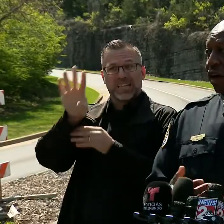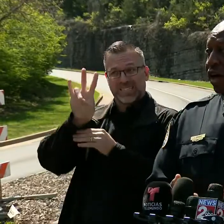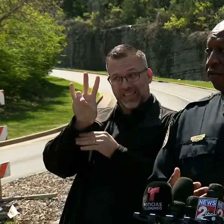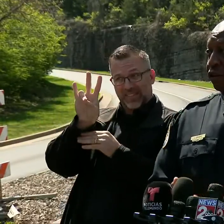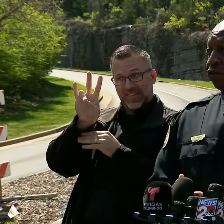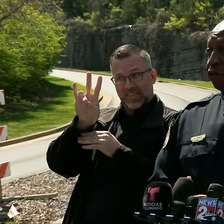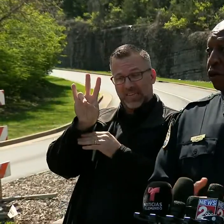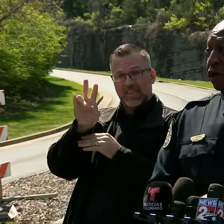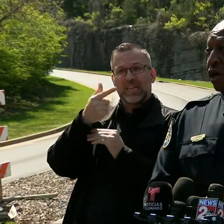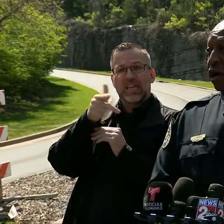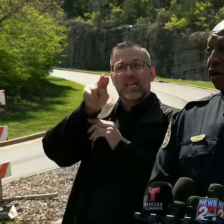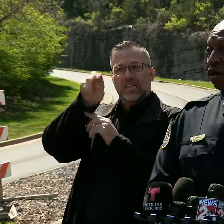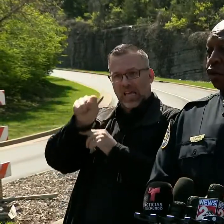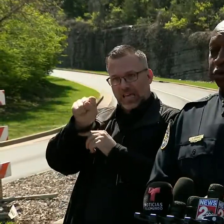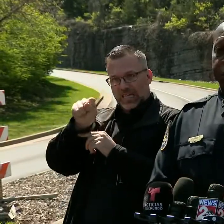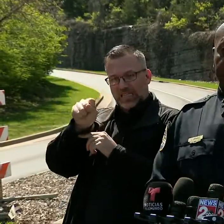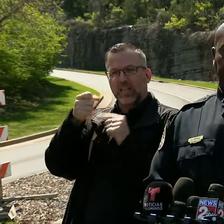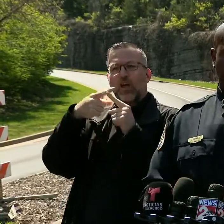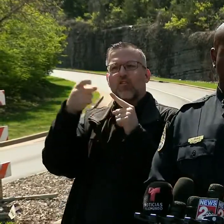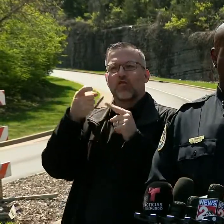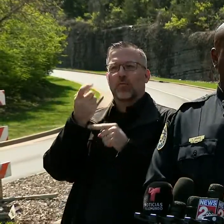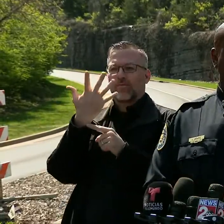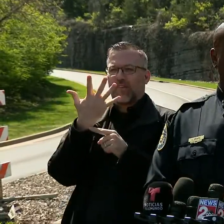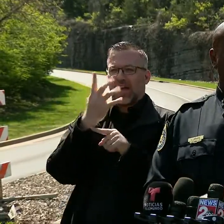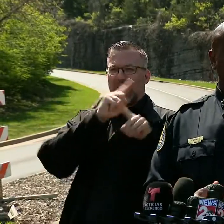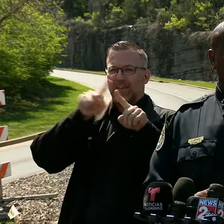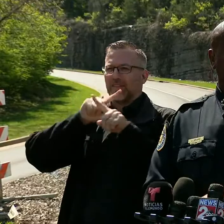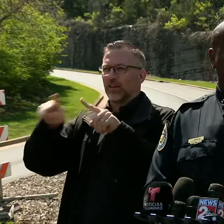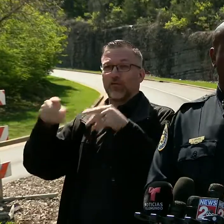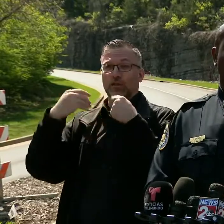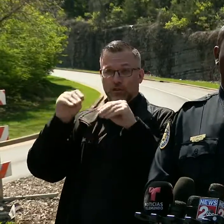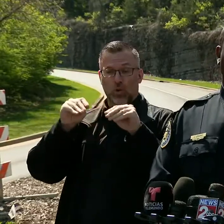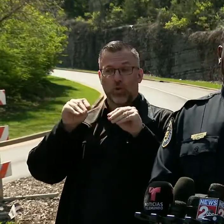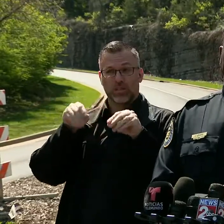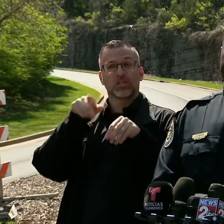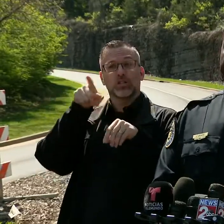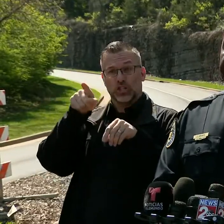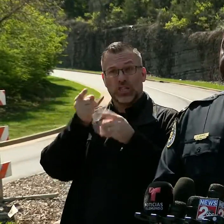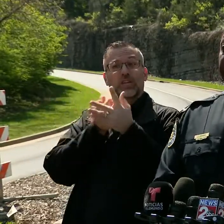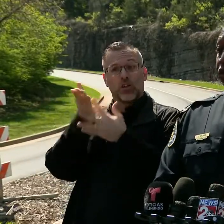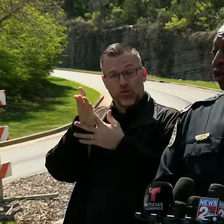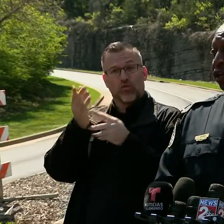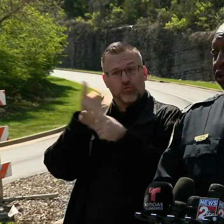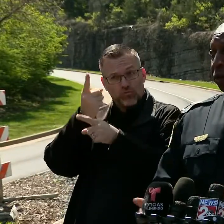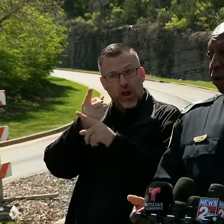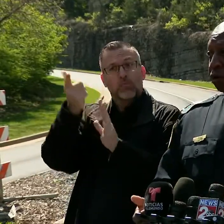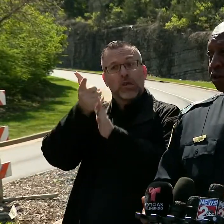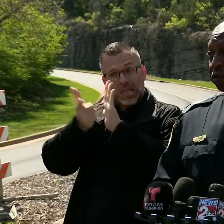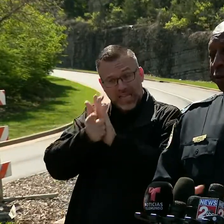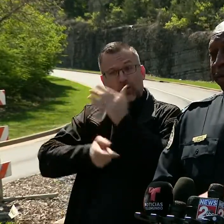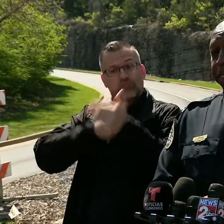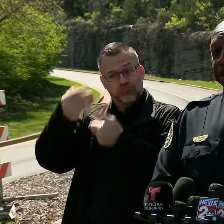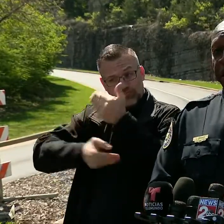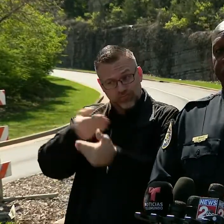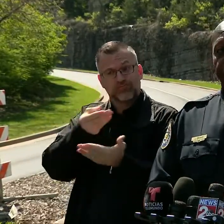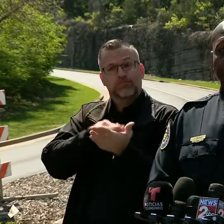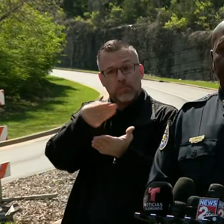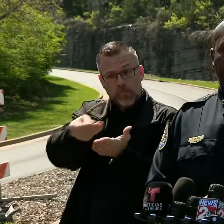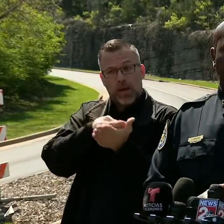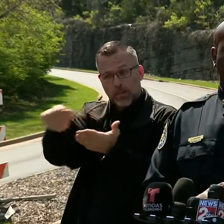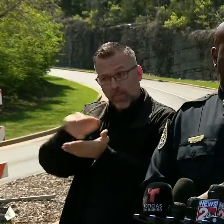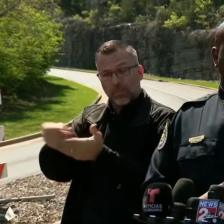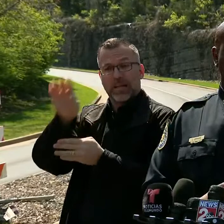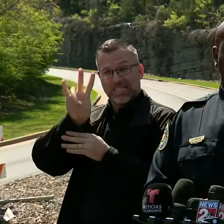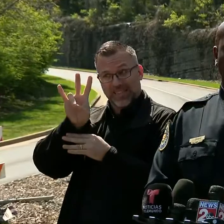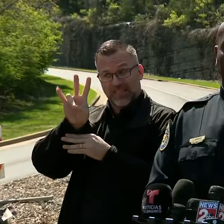from 5 different local gun stores here legally. They were legally purchased. 3